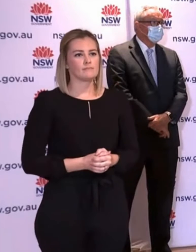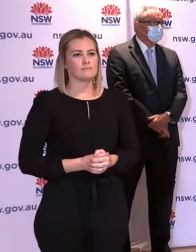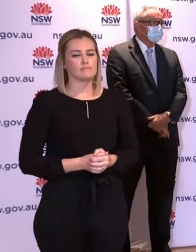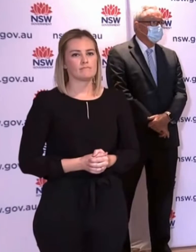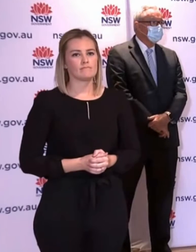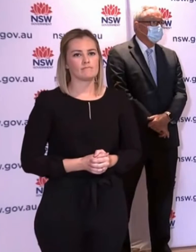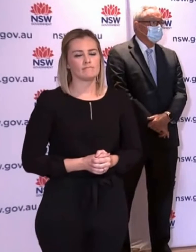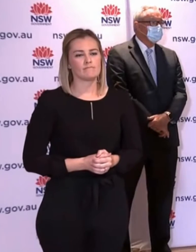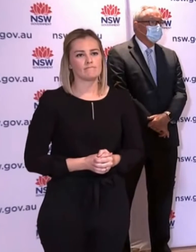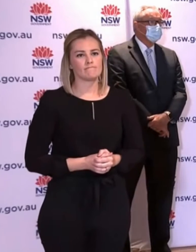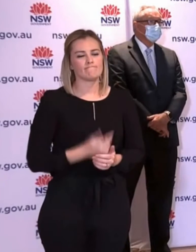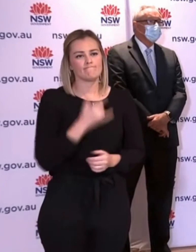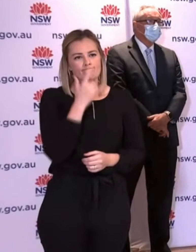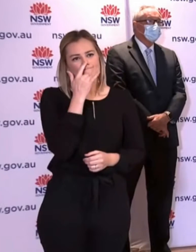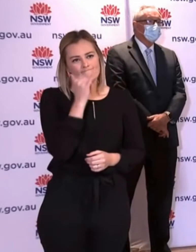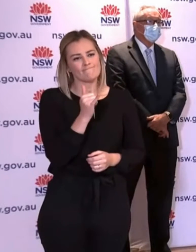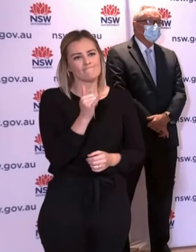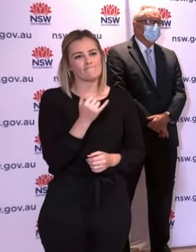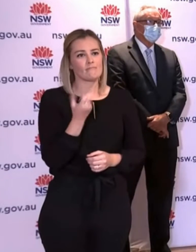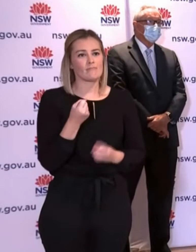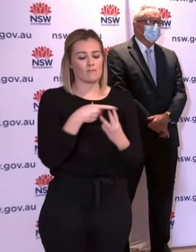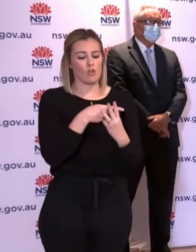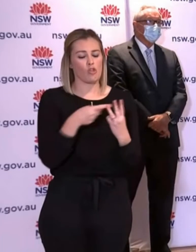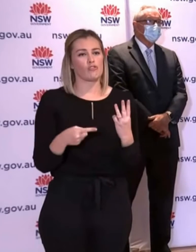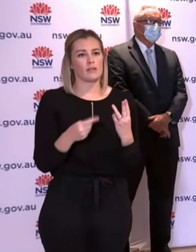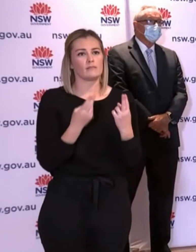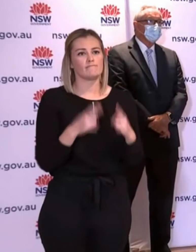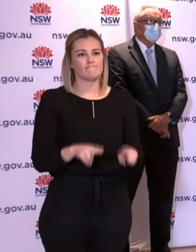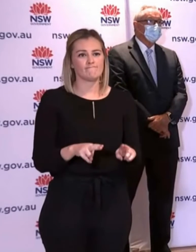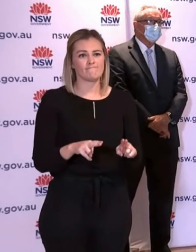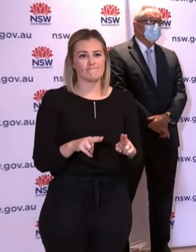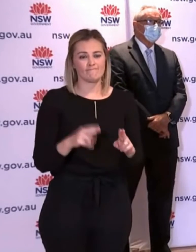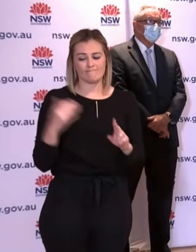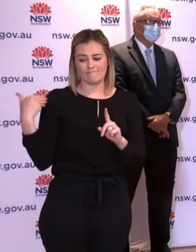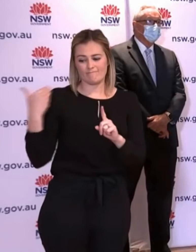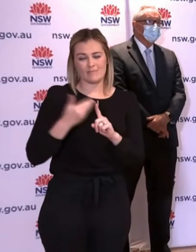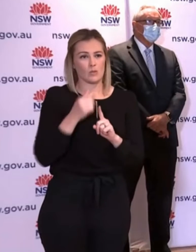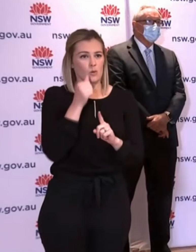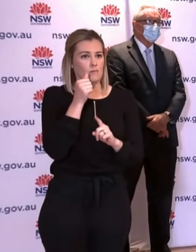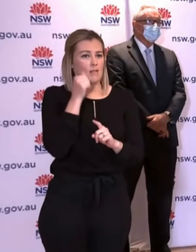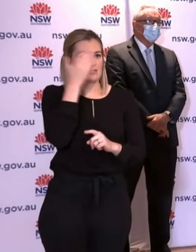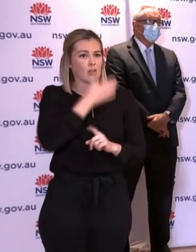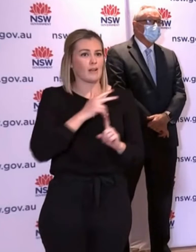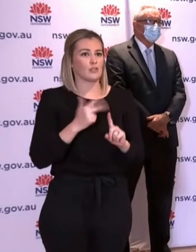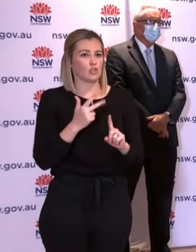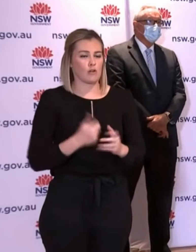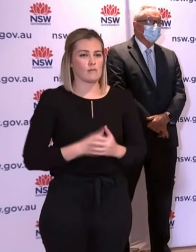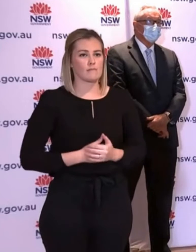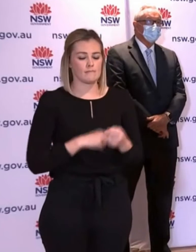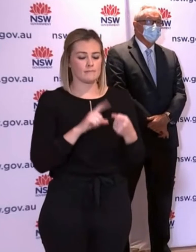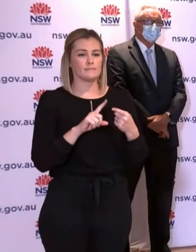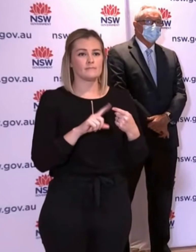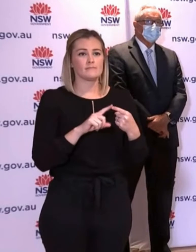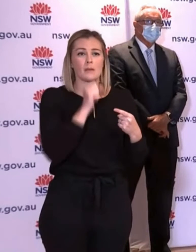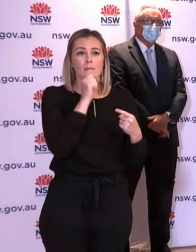Sadly, New South Wales Health has been notified of 3 deaths till 8 p.m. last night, and they are a man in his